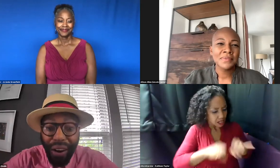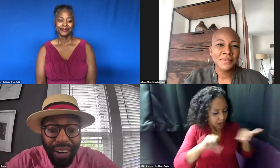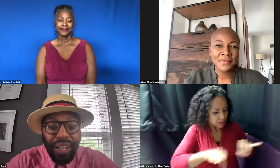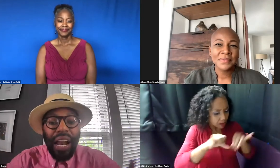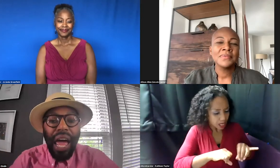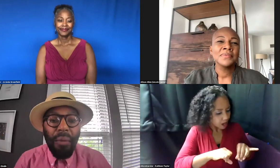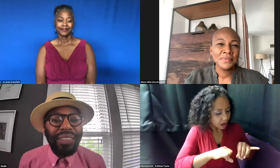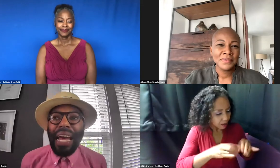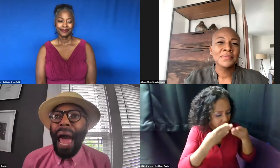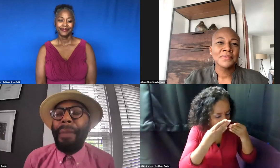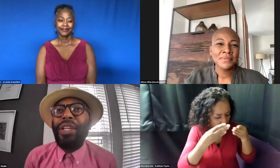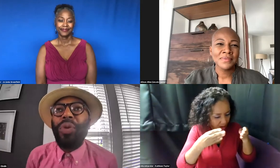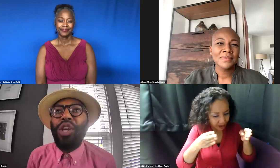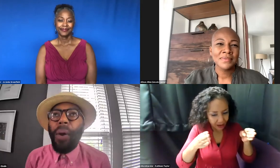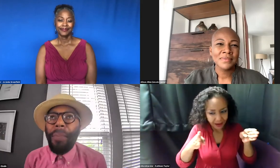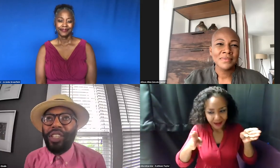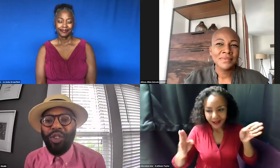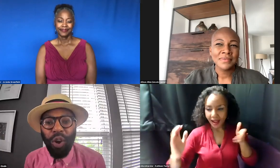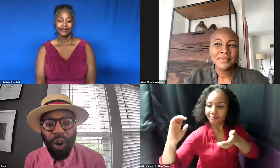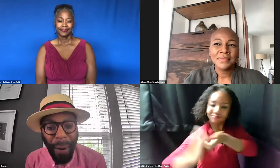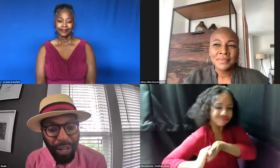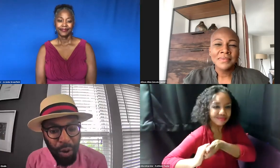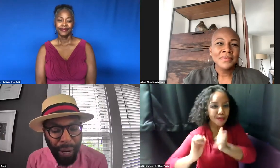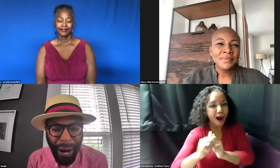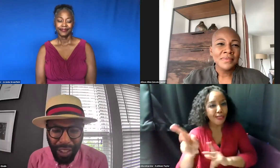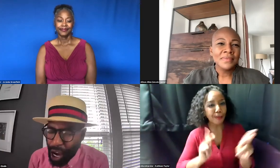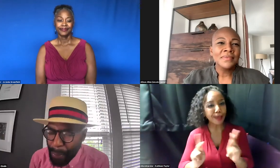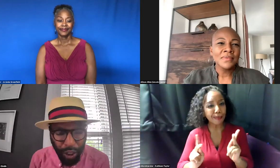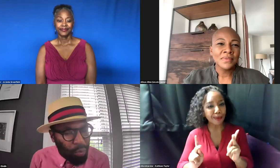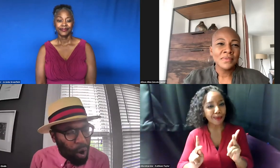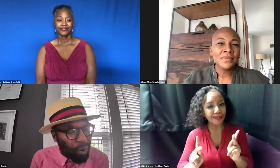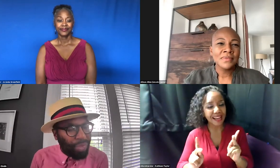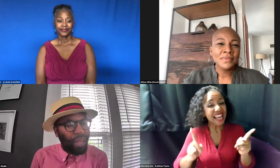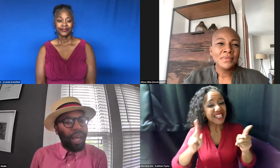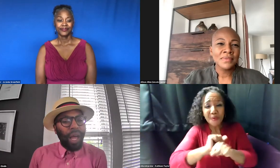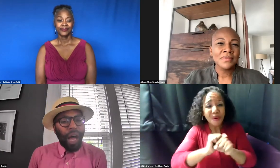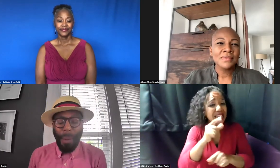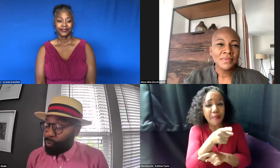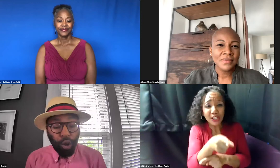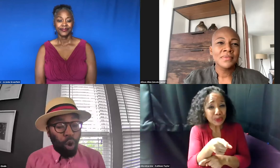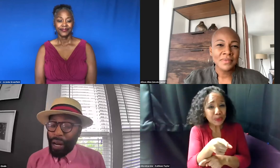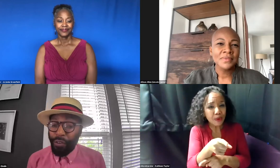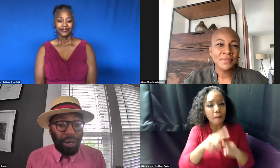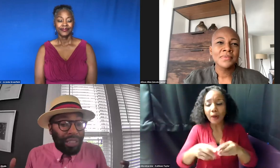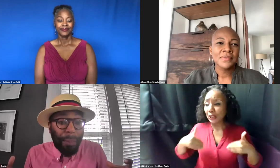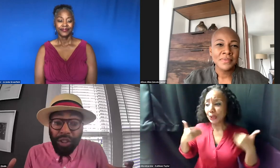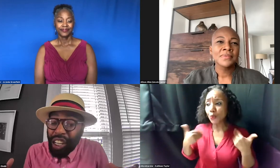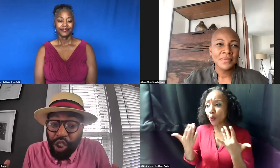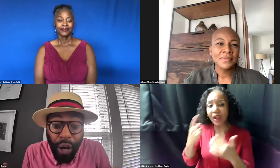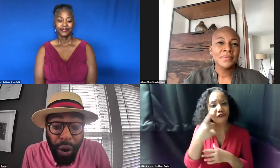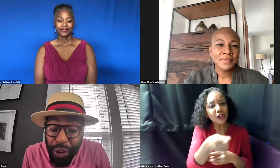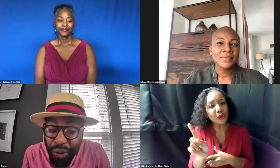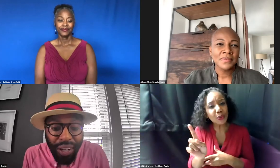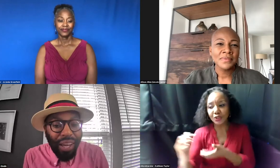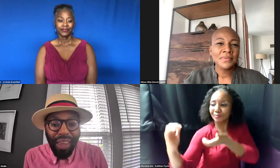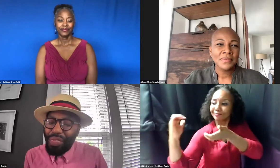the work. And mm-hmm. once that happens, when your purpose is no longer about you, but about the young people that you work with, about the folks who are waiting for you to step out so they can